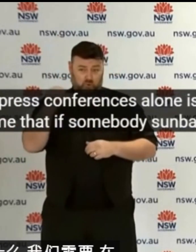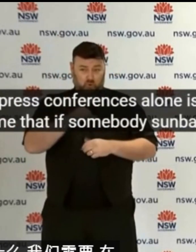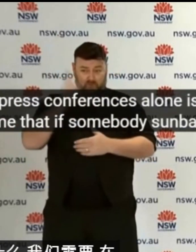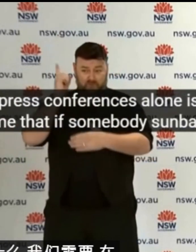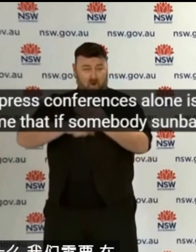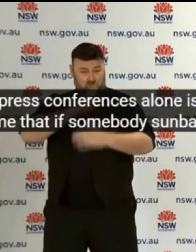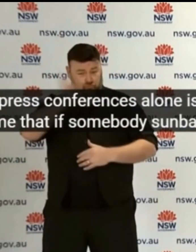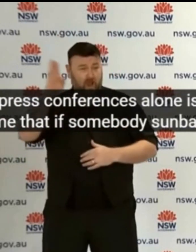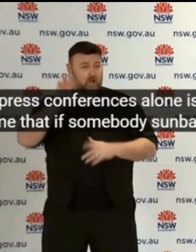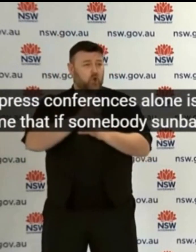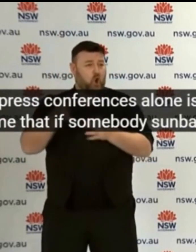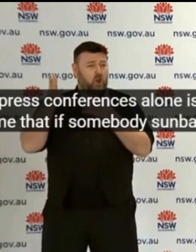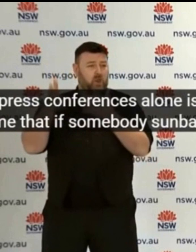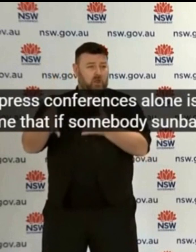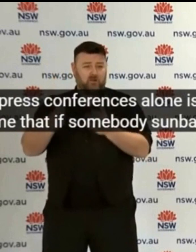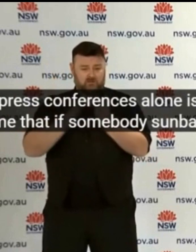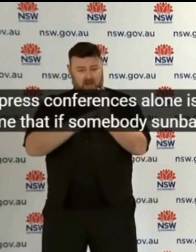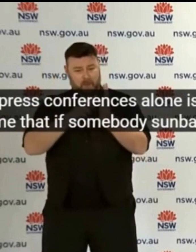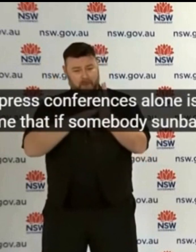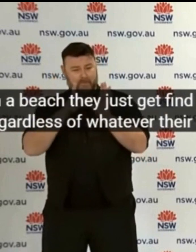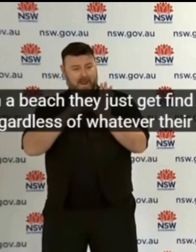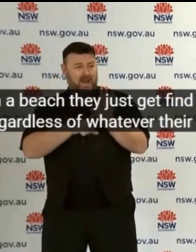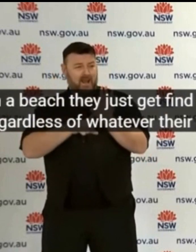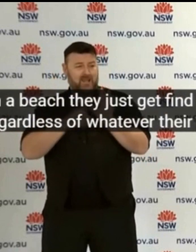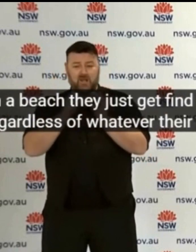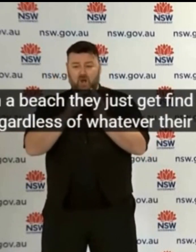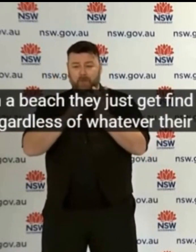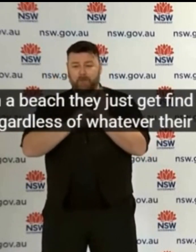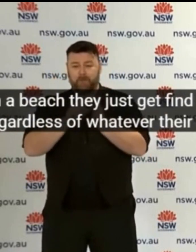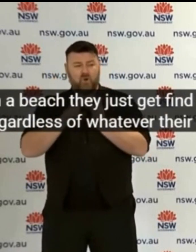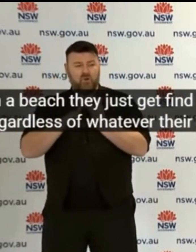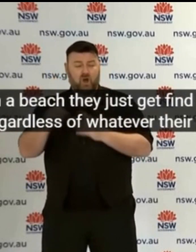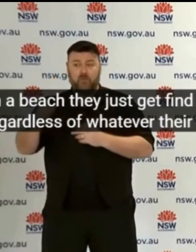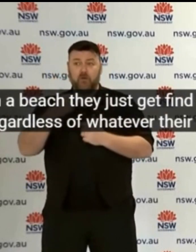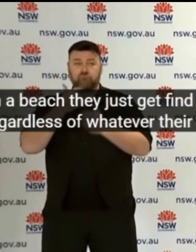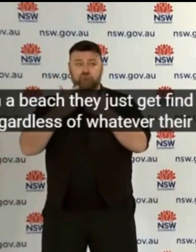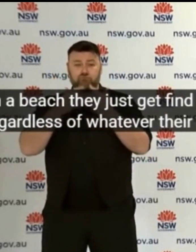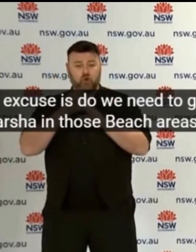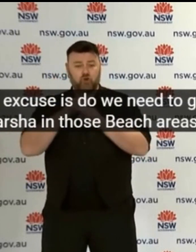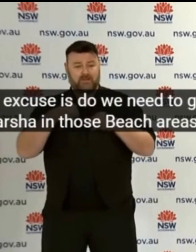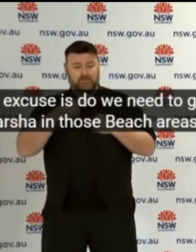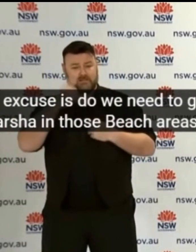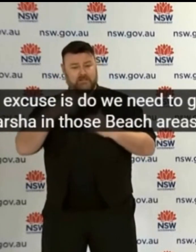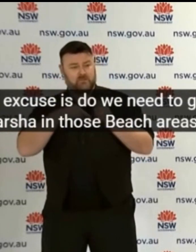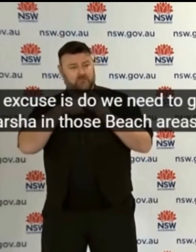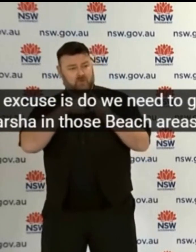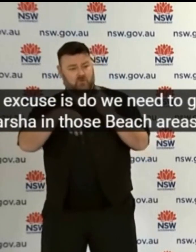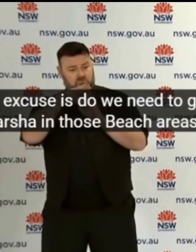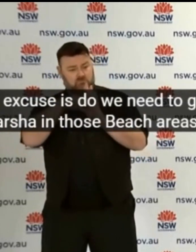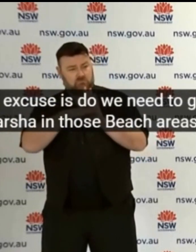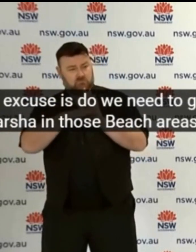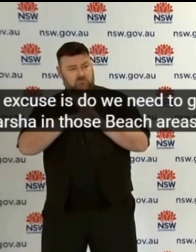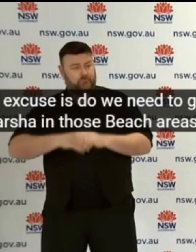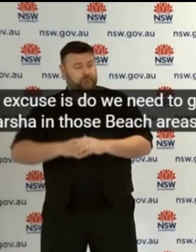Manly and Bondi, that don't seem to be taking it as seriously as the rest of the city? I think